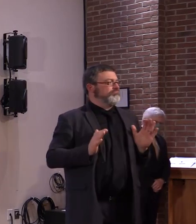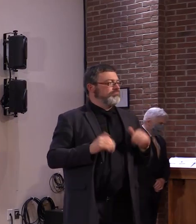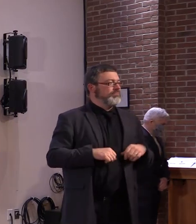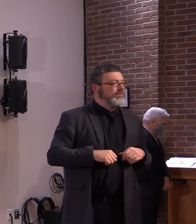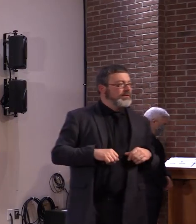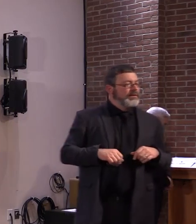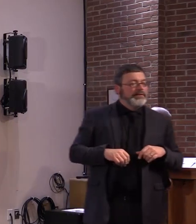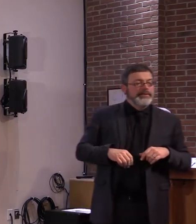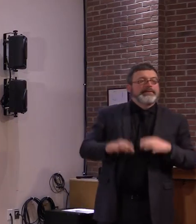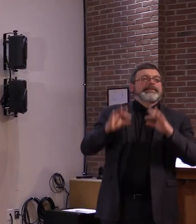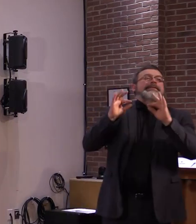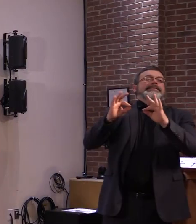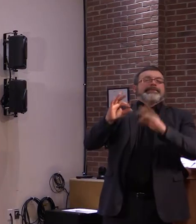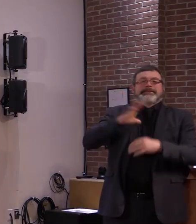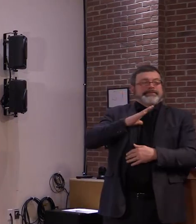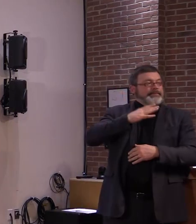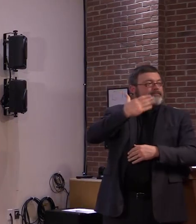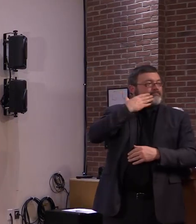Steve, NEKTV.